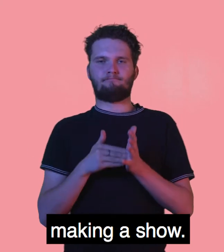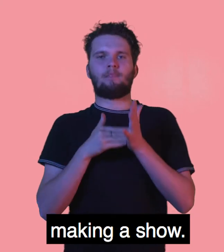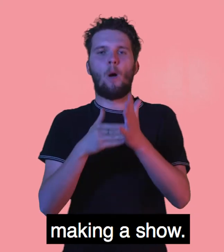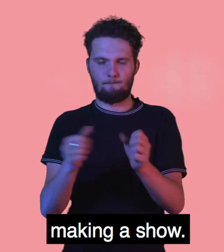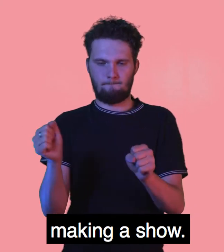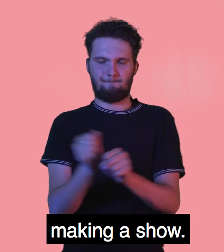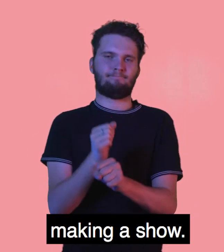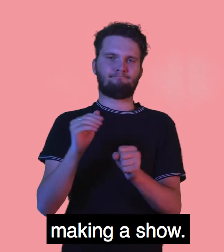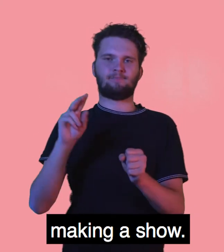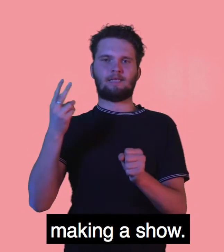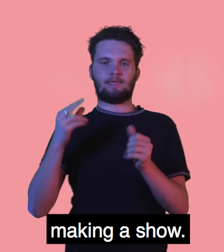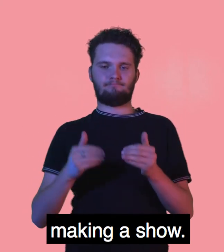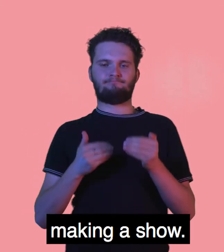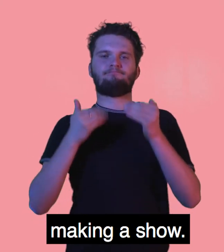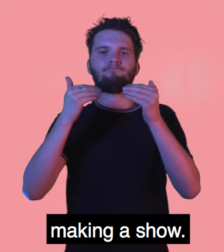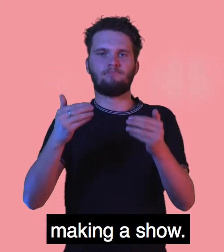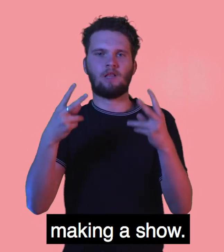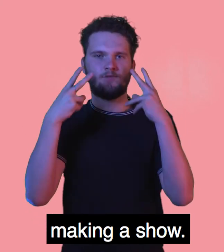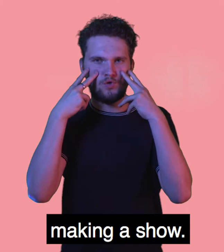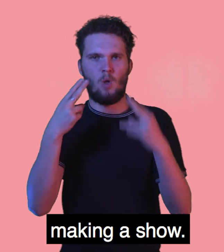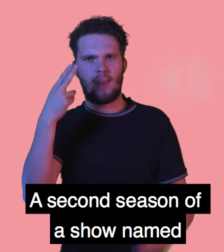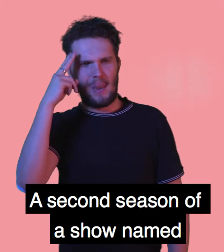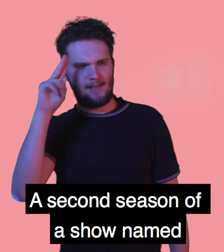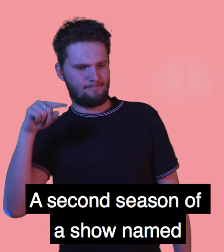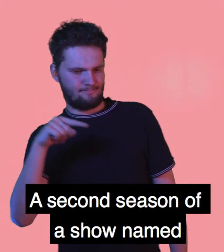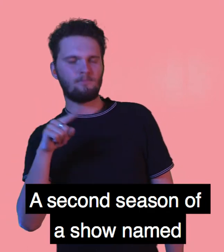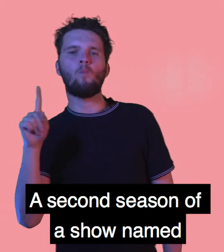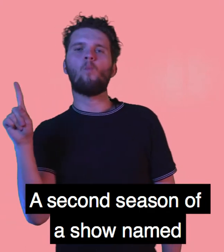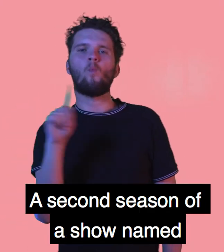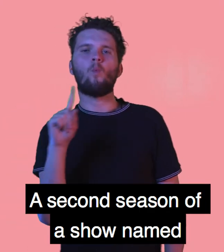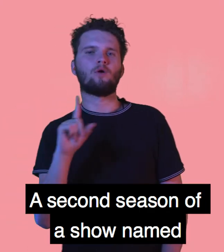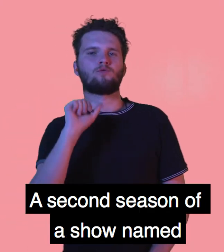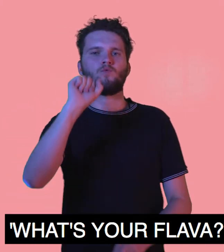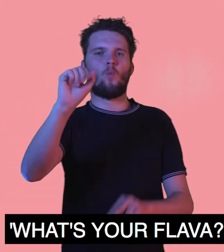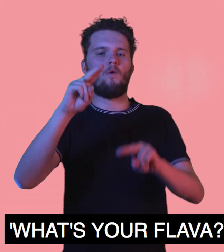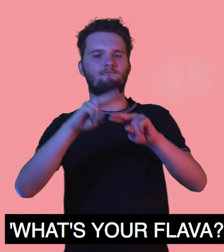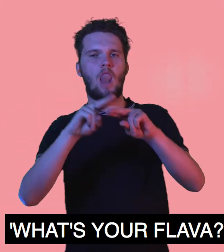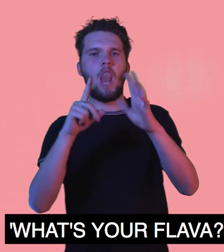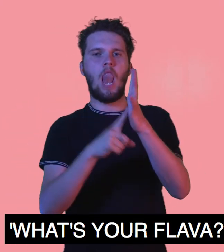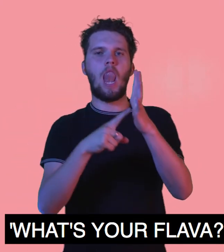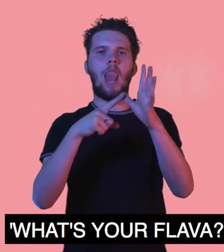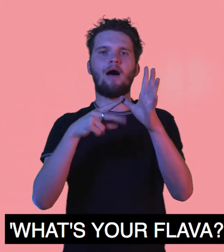I'm involved in making a show, a second season of a show named What's Your Flava?